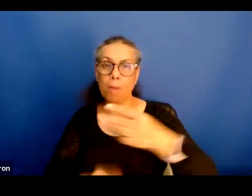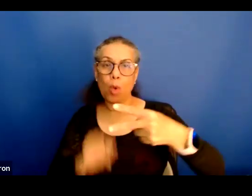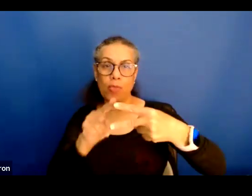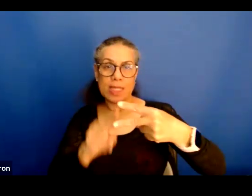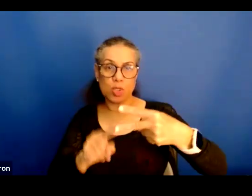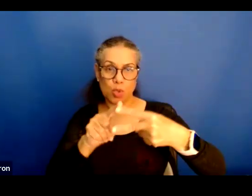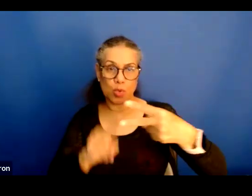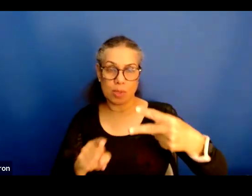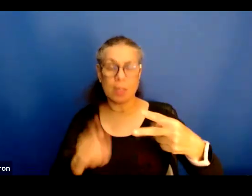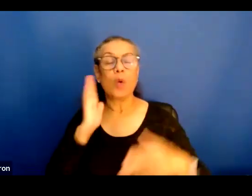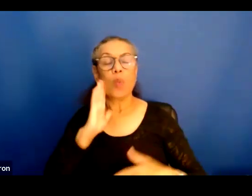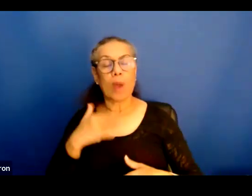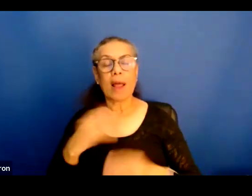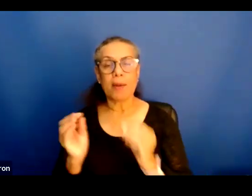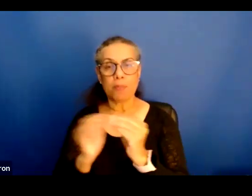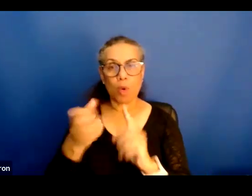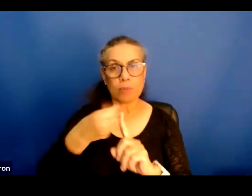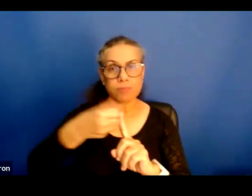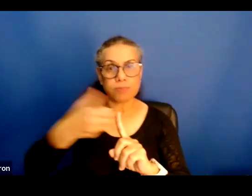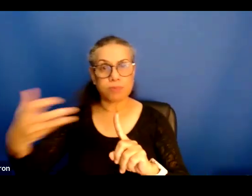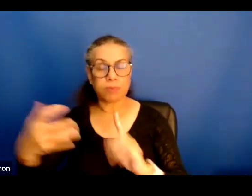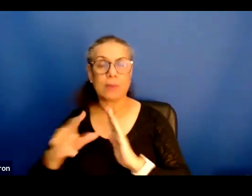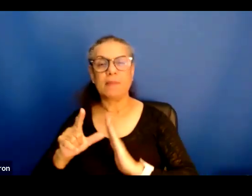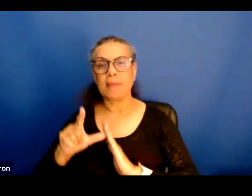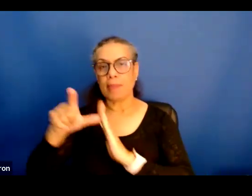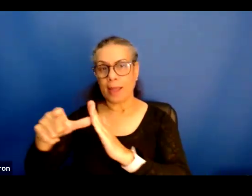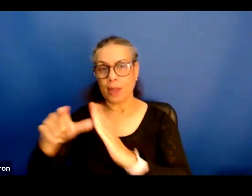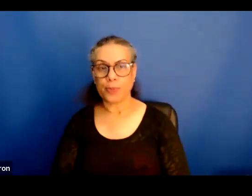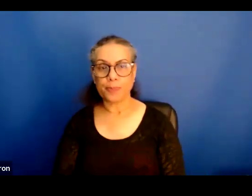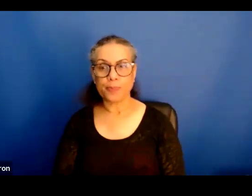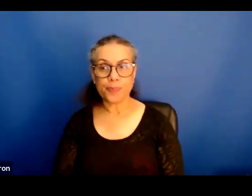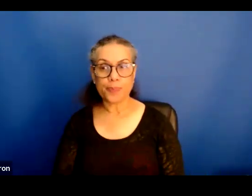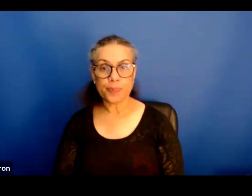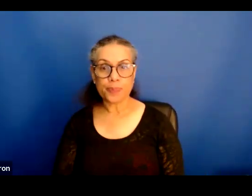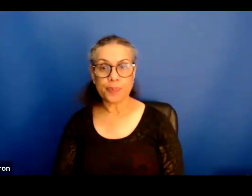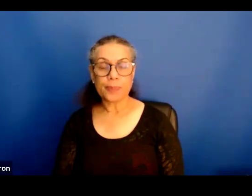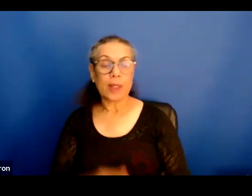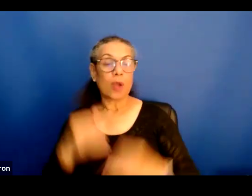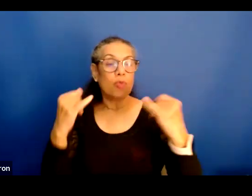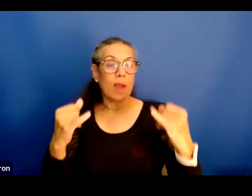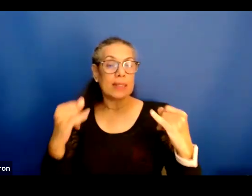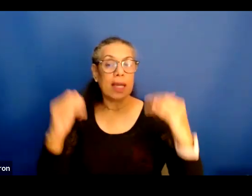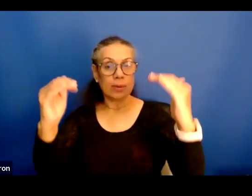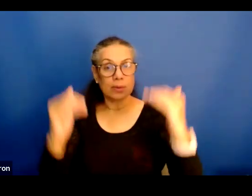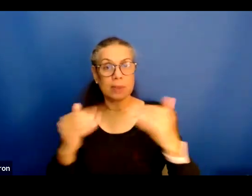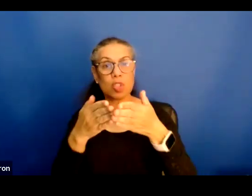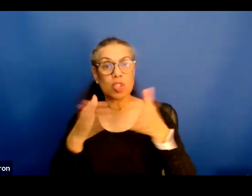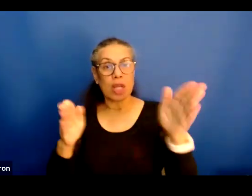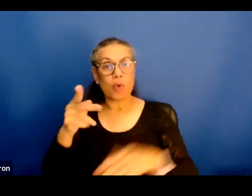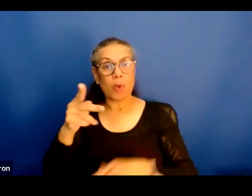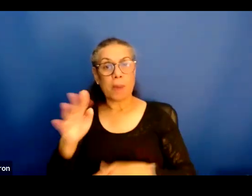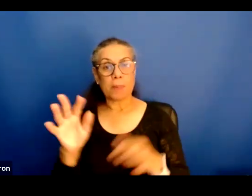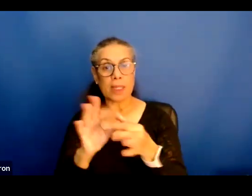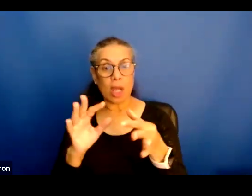We will have a more in-depth discussion on these topics at a later date. We will now move on to general public comment.